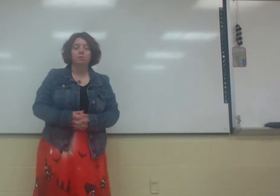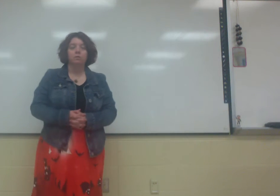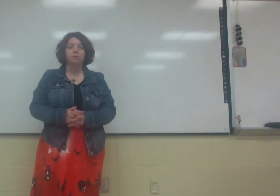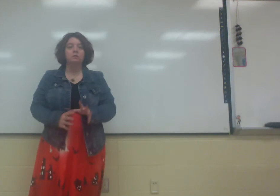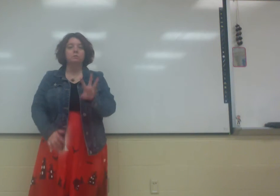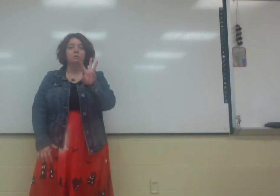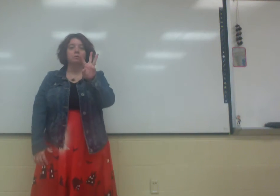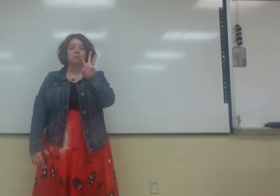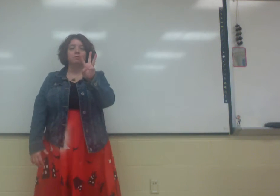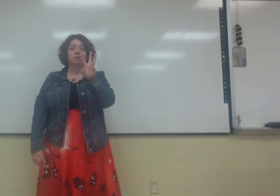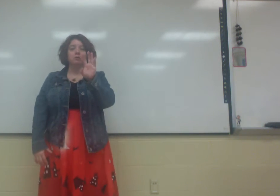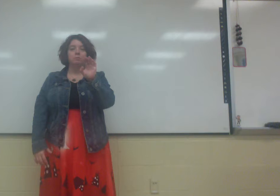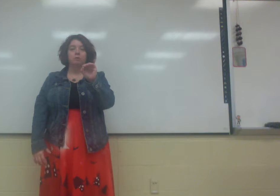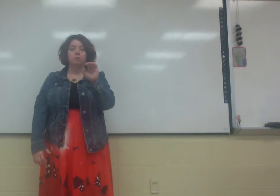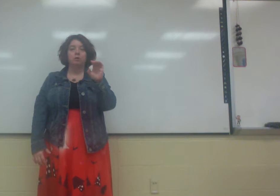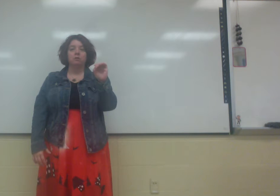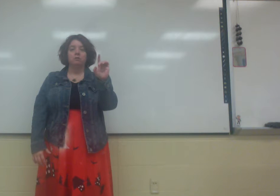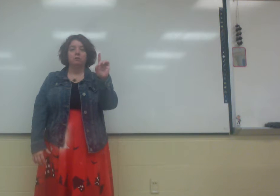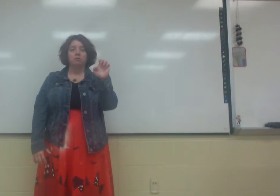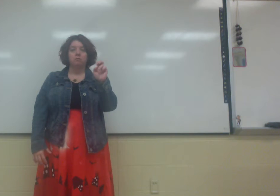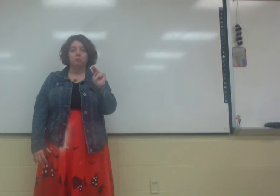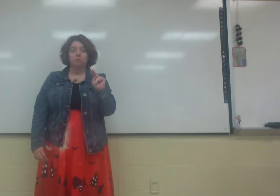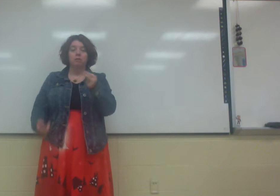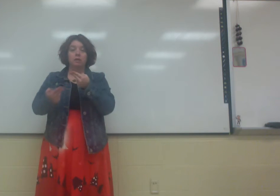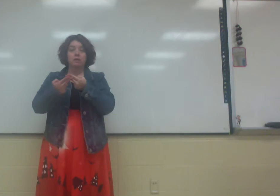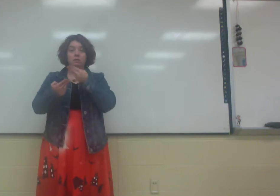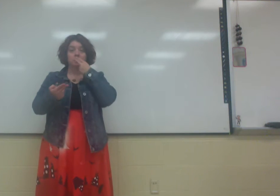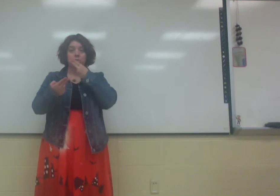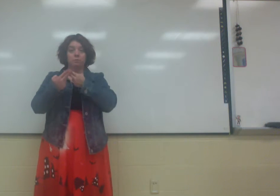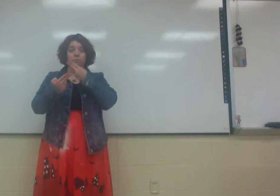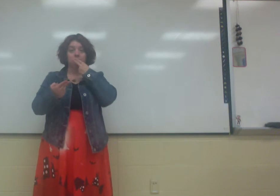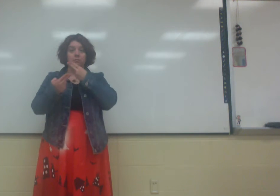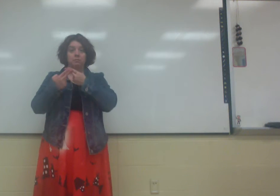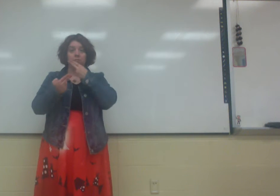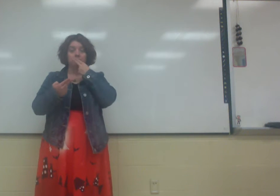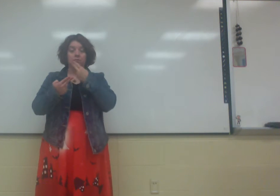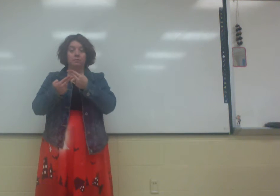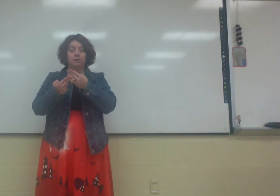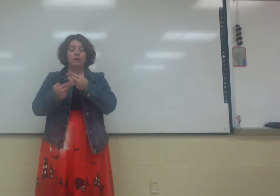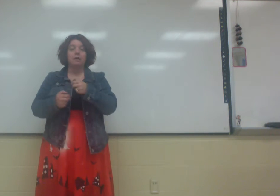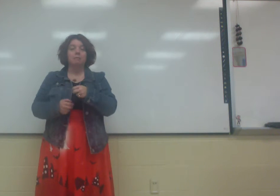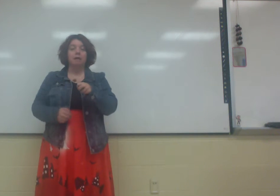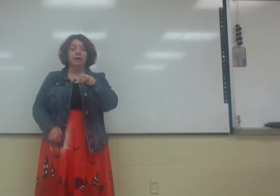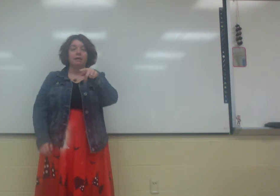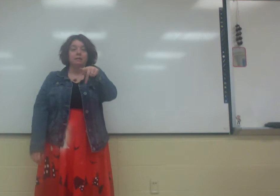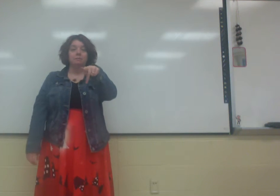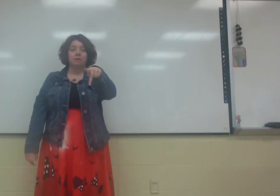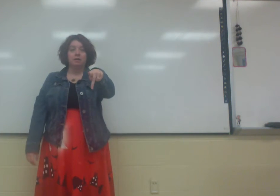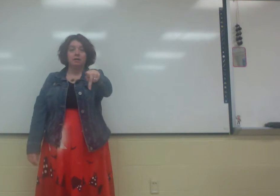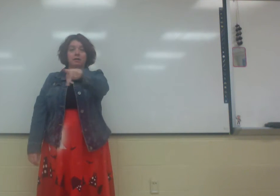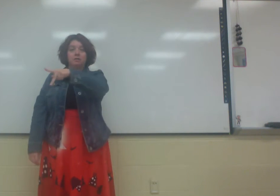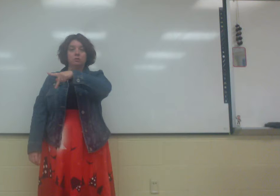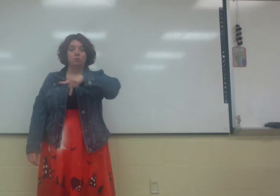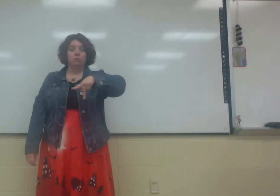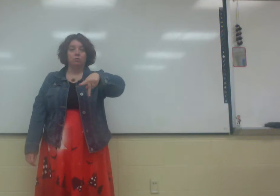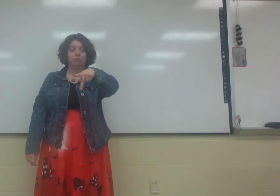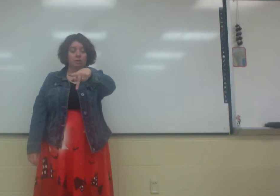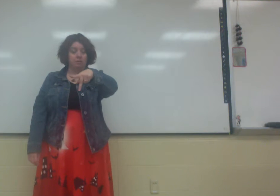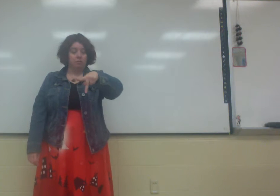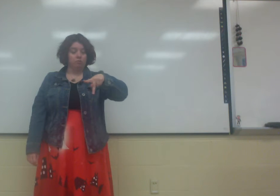Wooden spoon, you finger spell wooden, spoon. Pan, it's a P, it circles, and then it draws